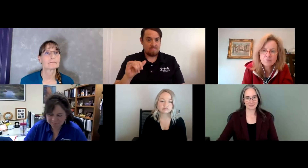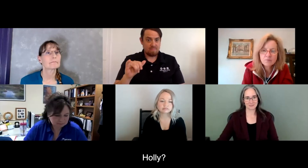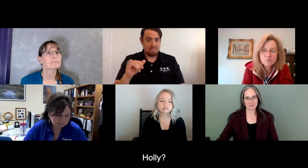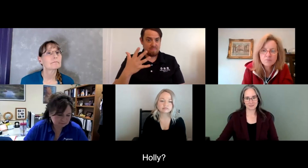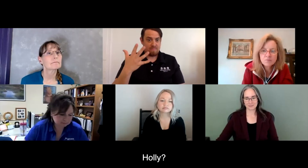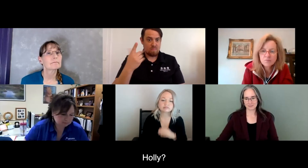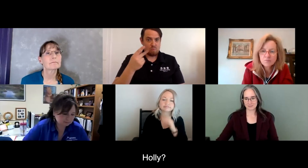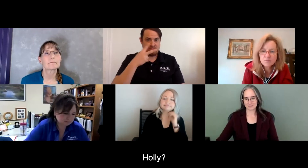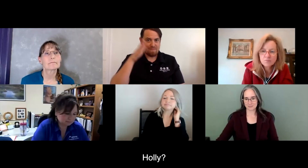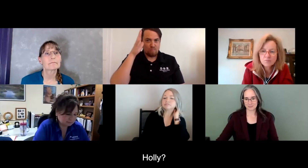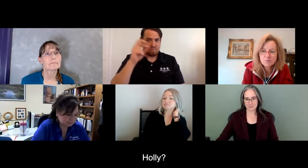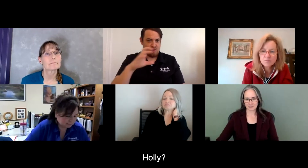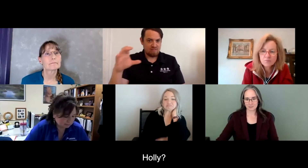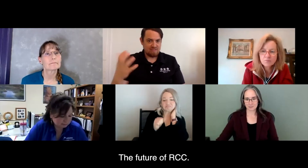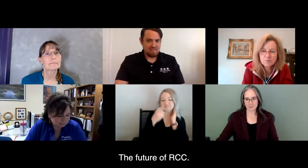Holly,